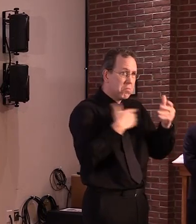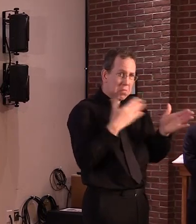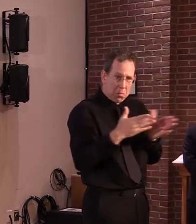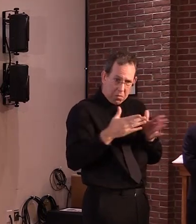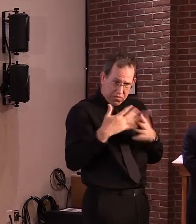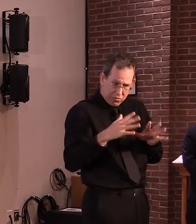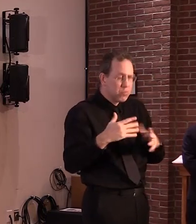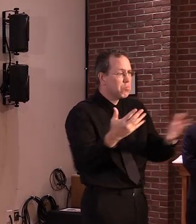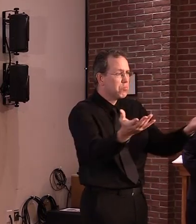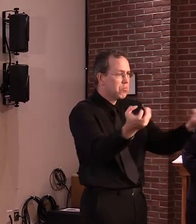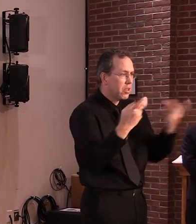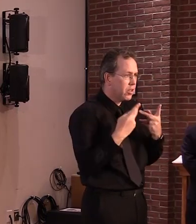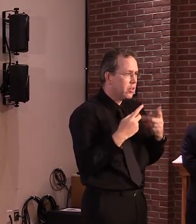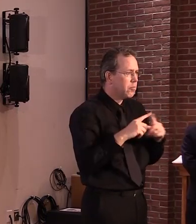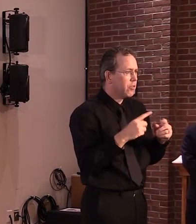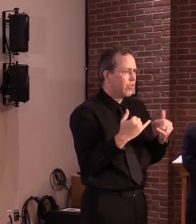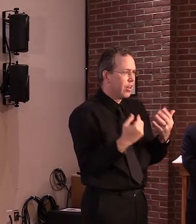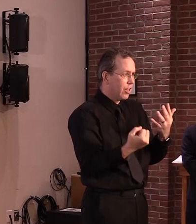this point in time.